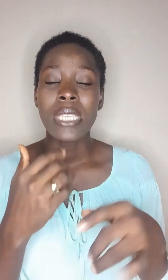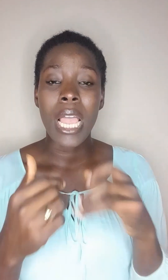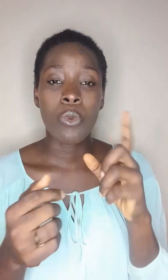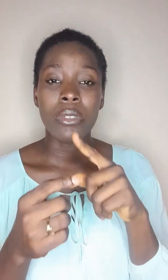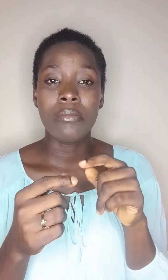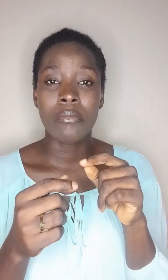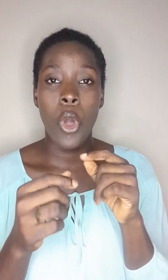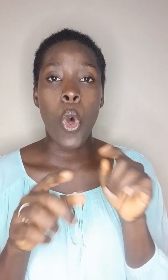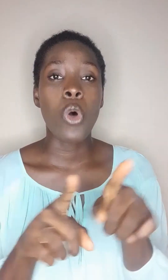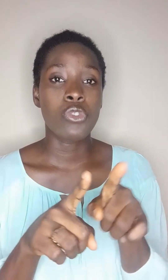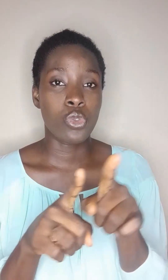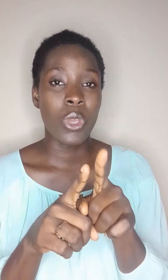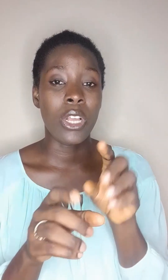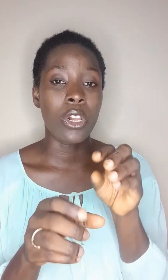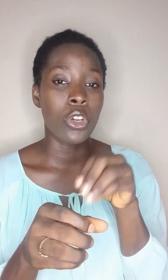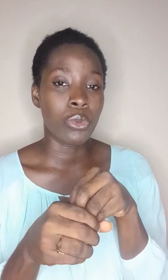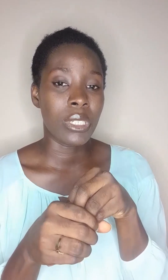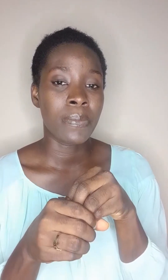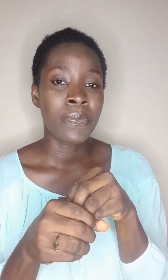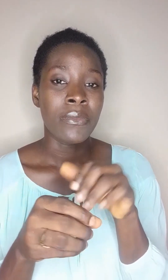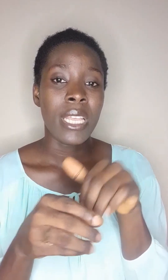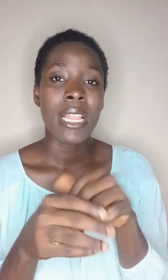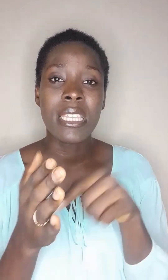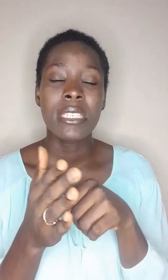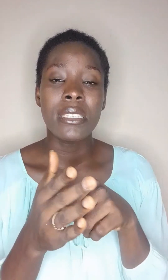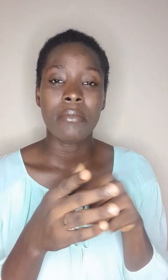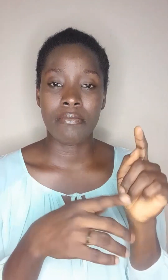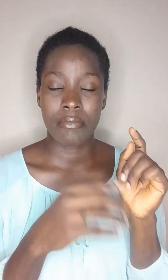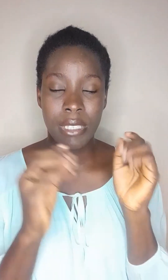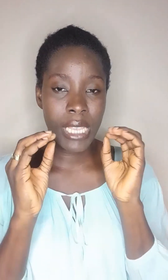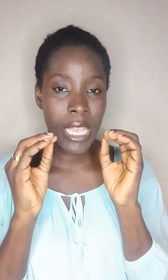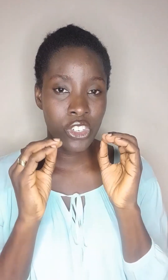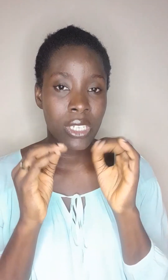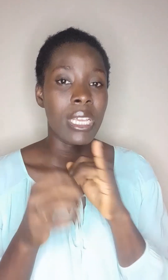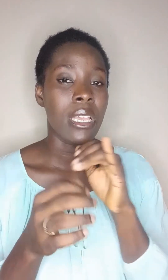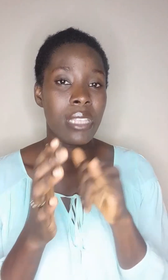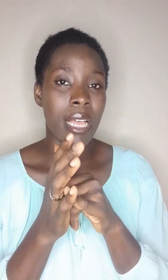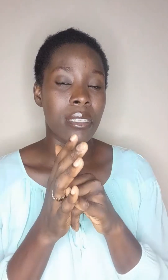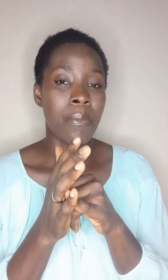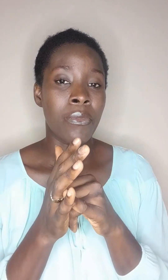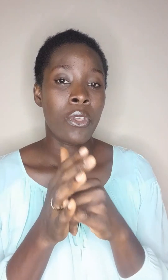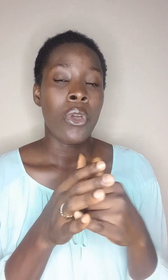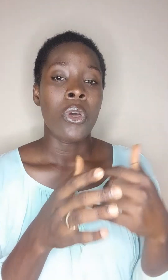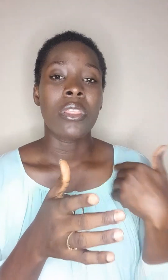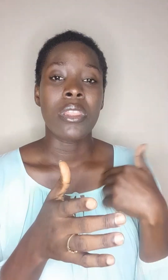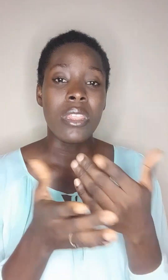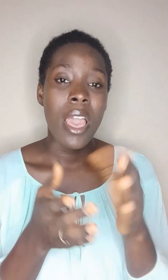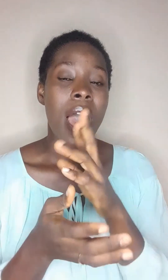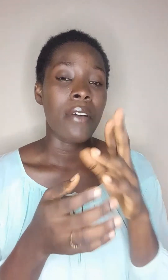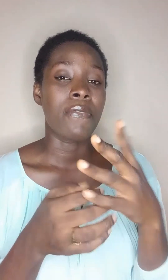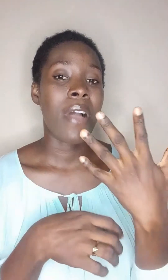will also include in this teaching is that there are